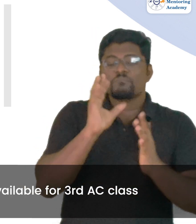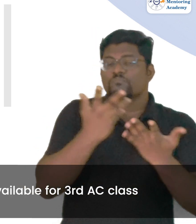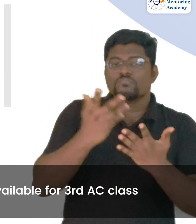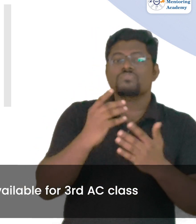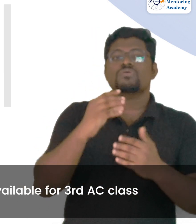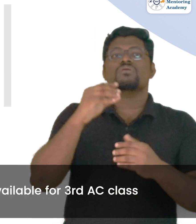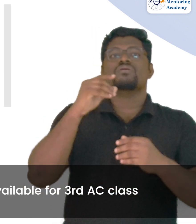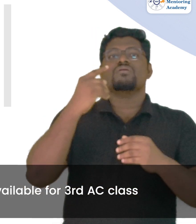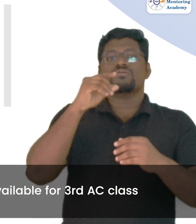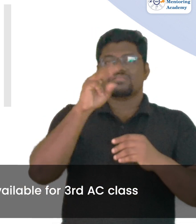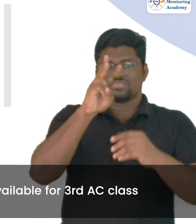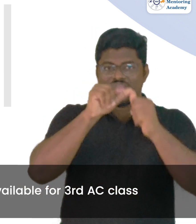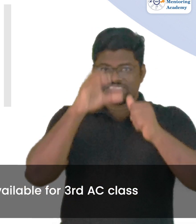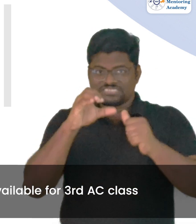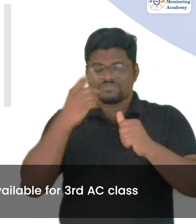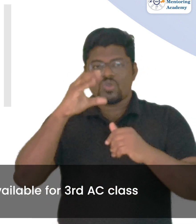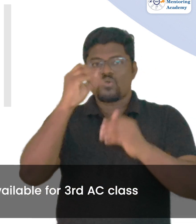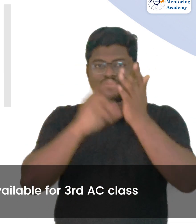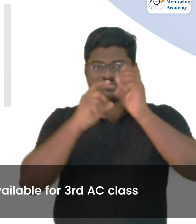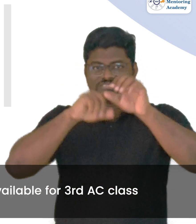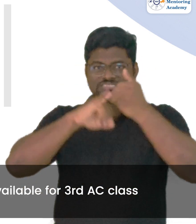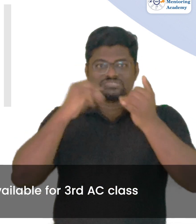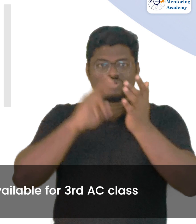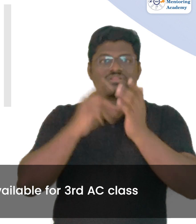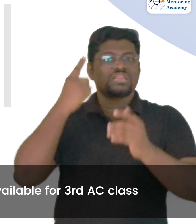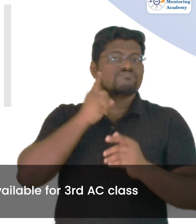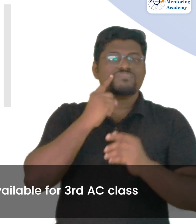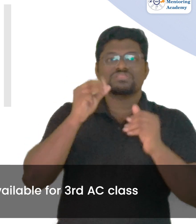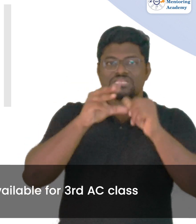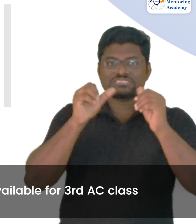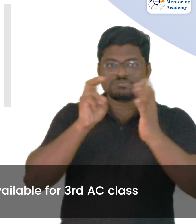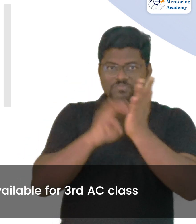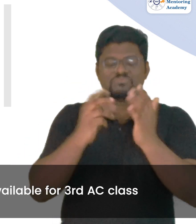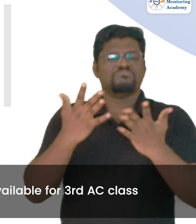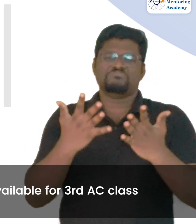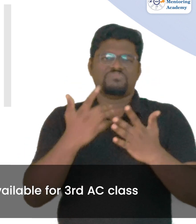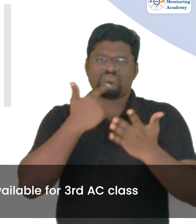Note: concessions are not available for third AC class.